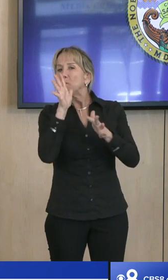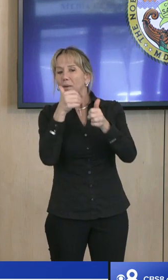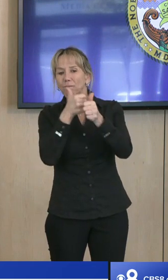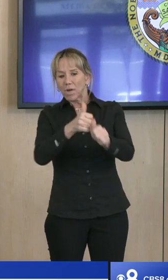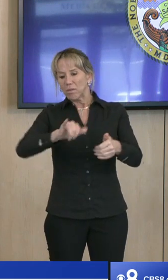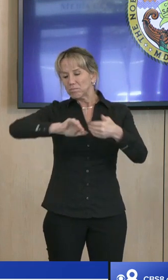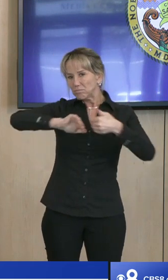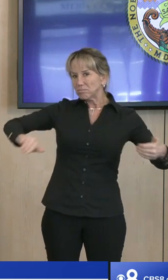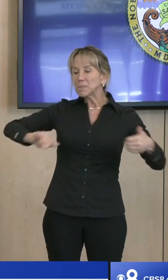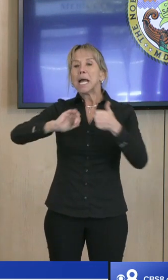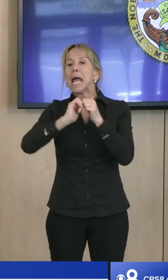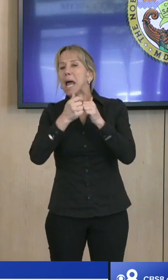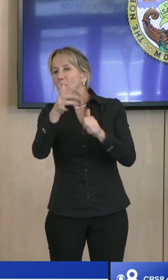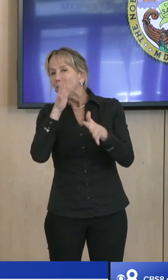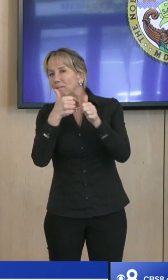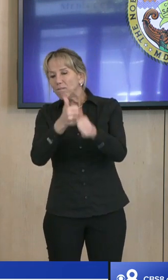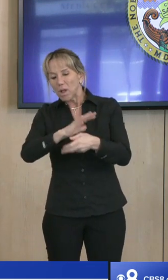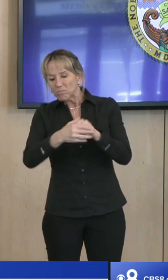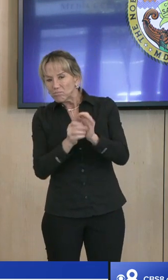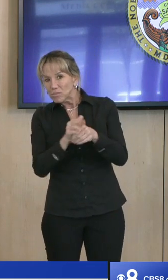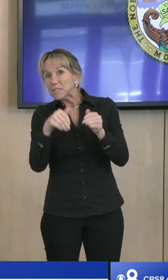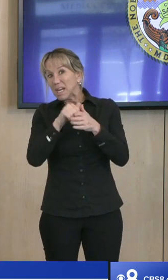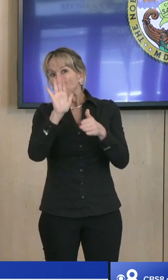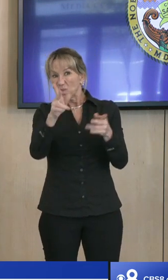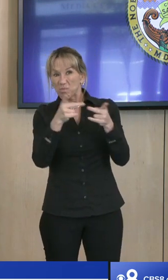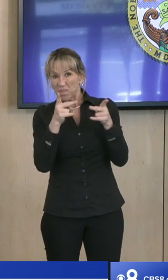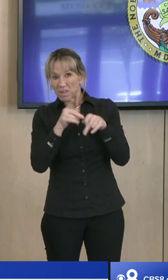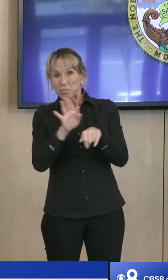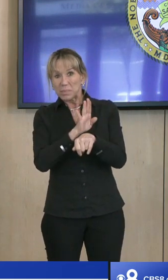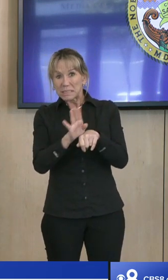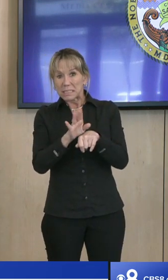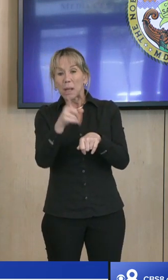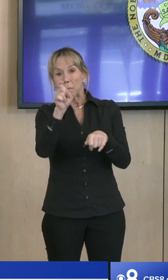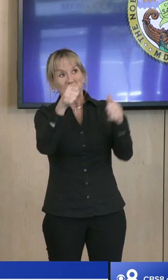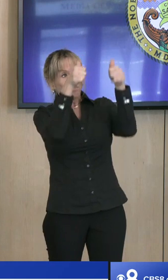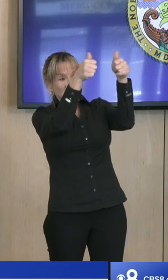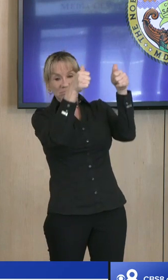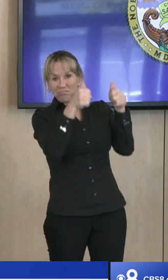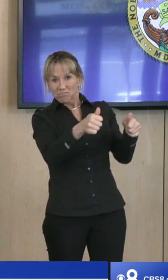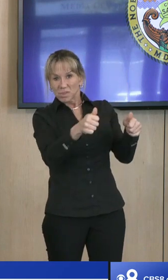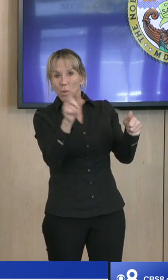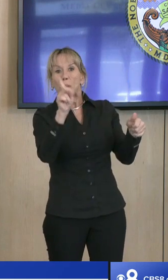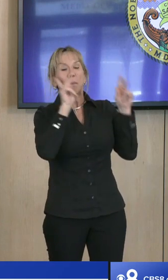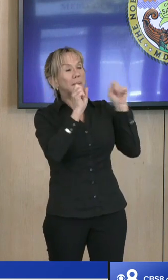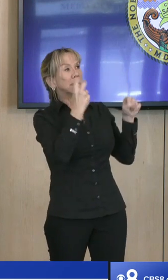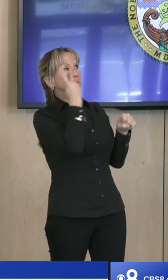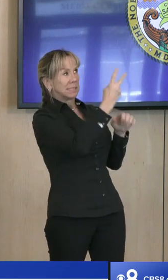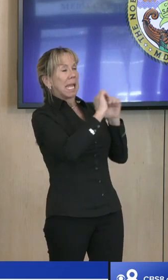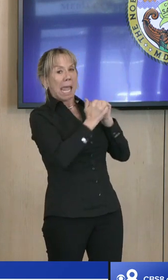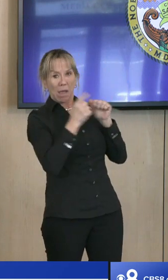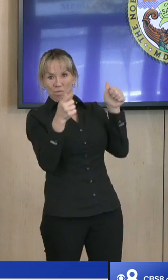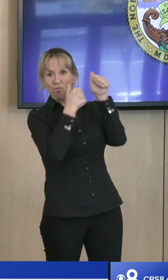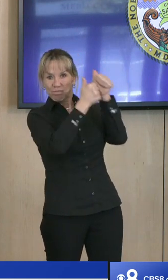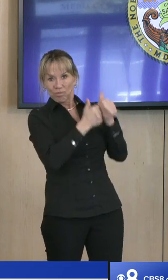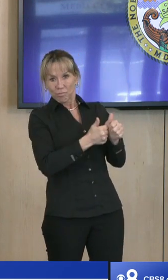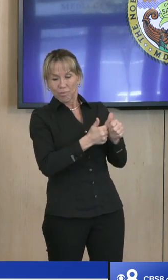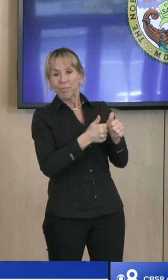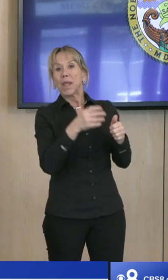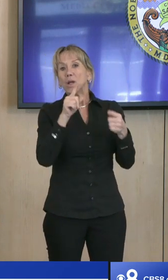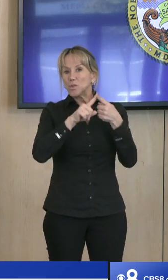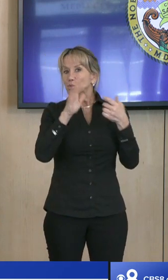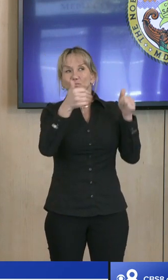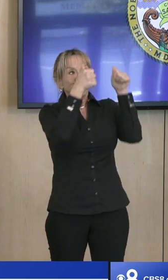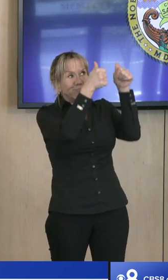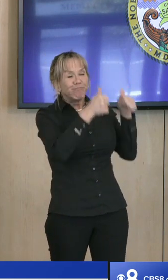hygiene standards in your place of employment. This document must be posted at or near the entrance of the facility. It must also be provided to